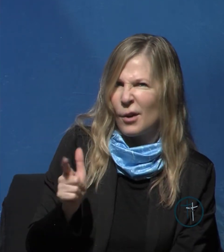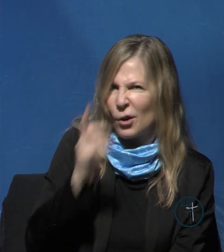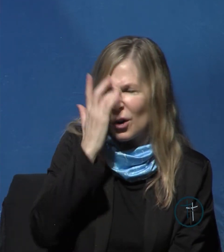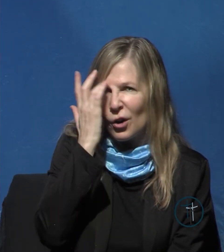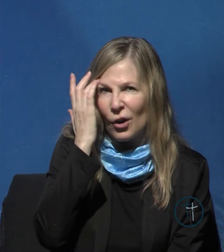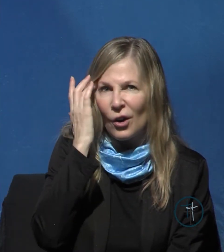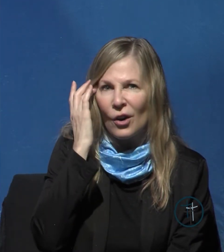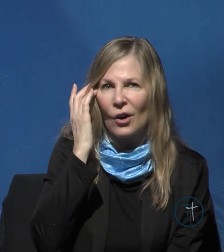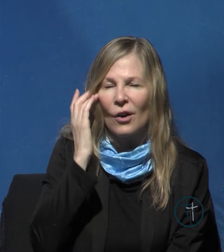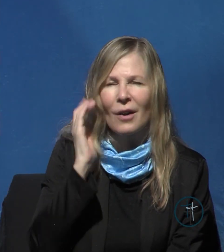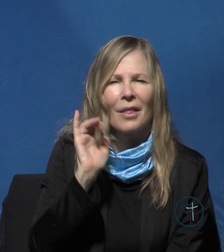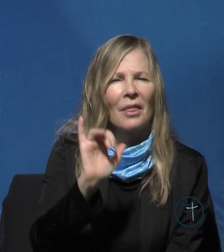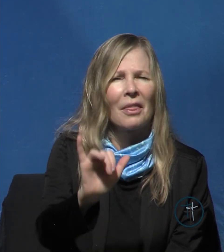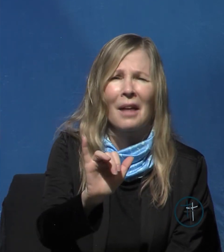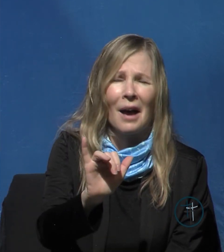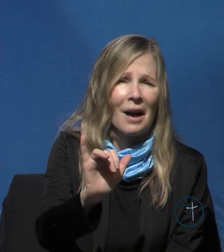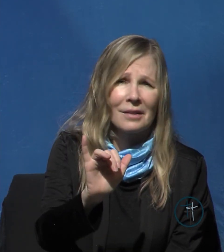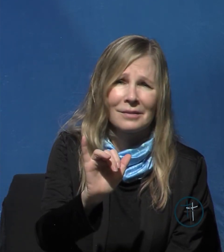There couldn't be a less